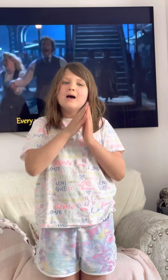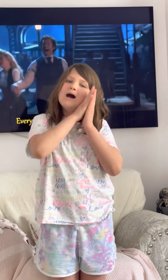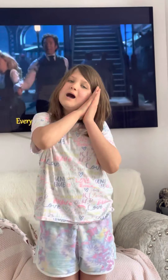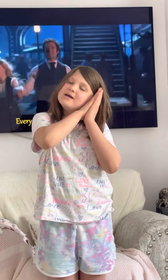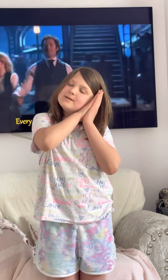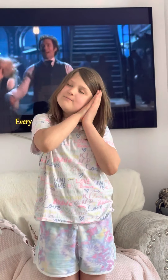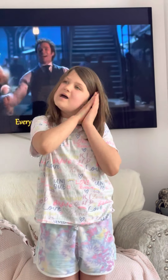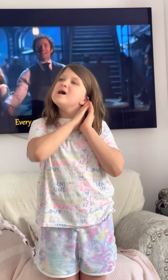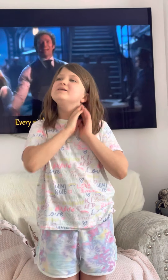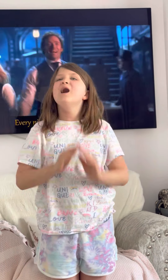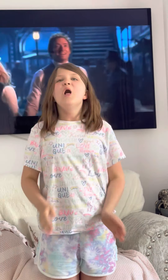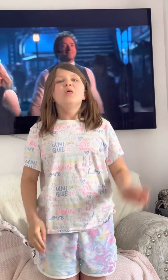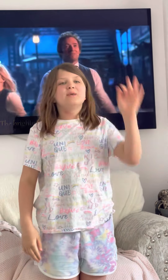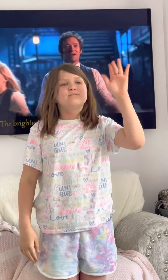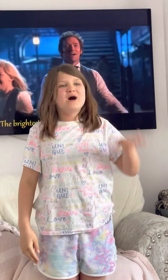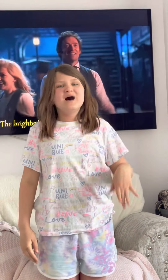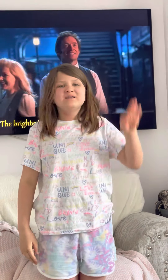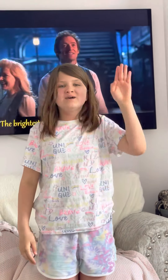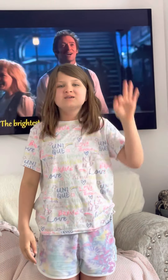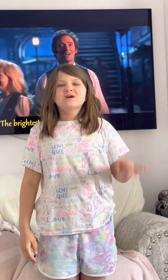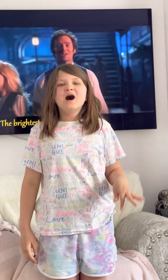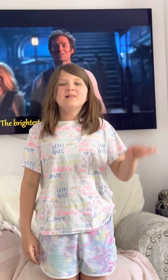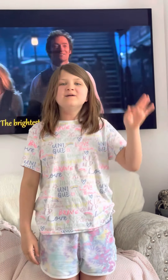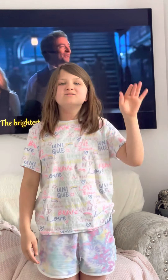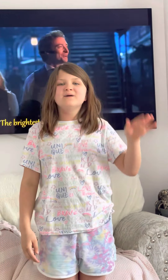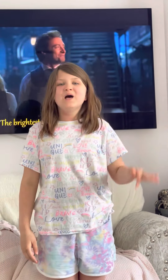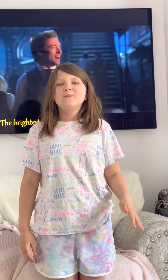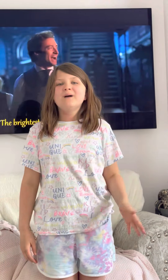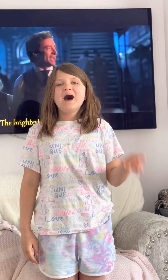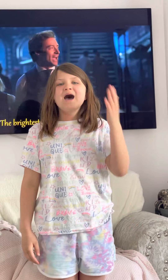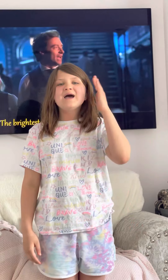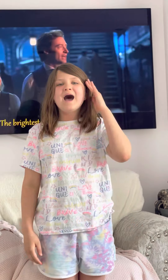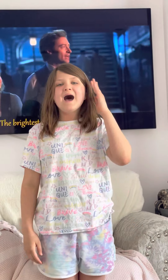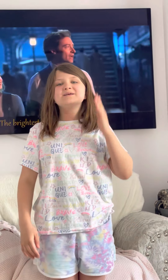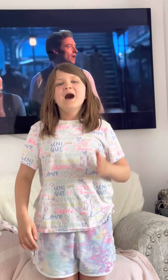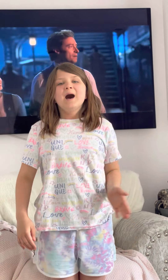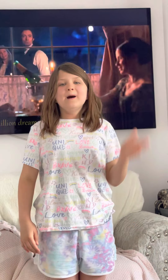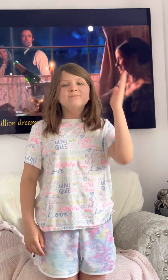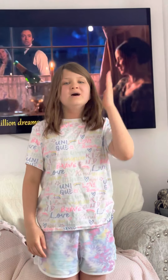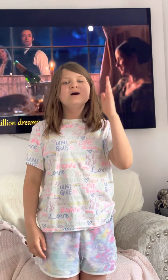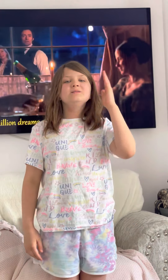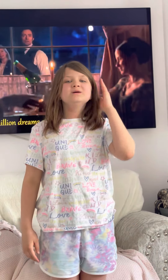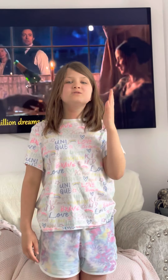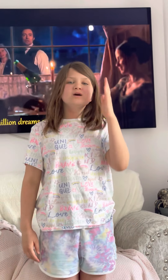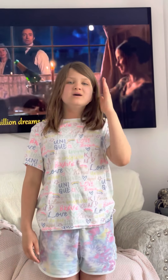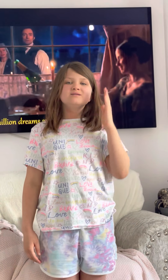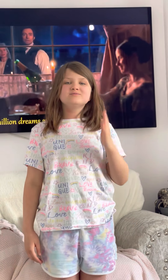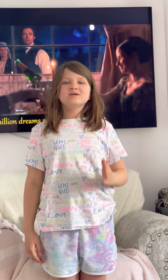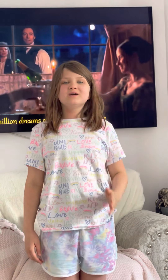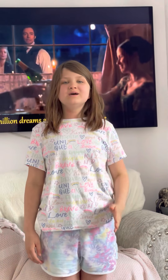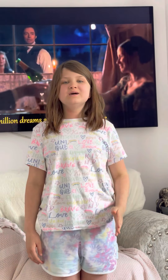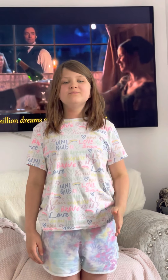I don't care if you call me crazy. A million dreams are keeping